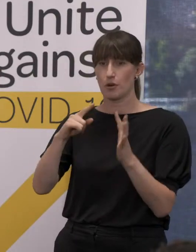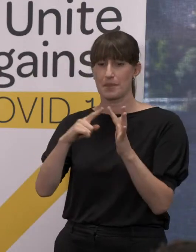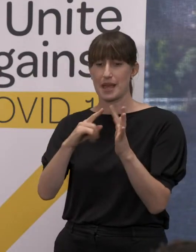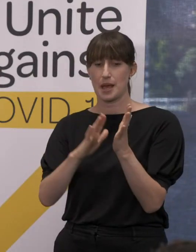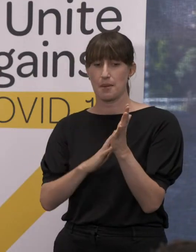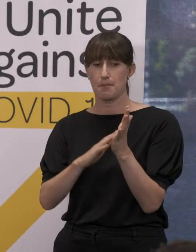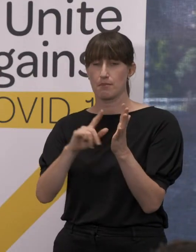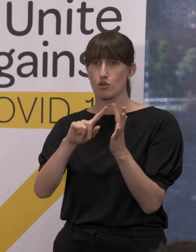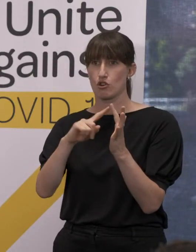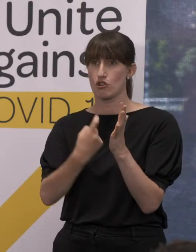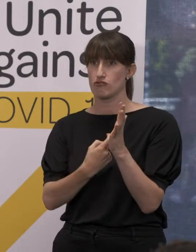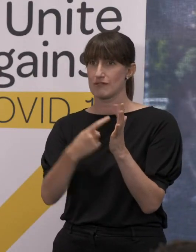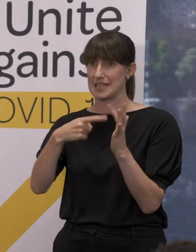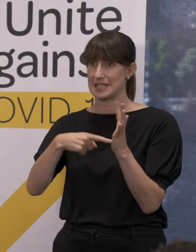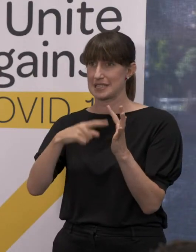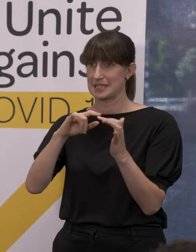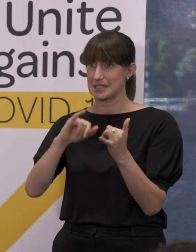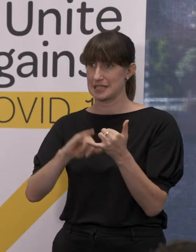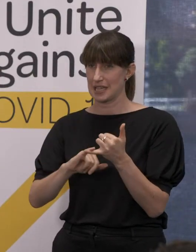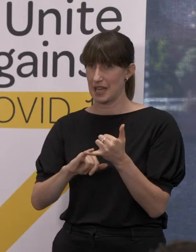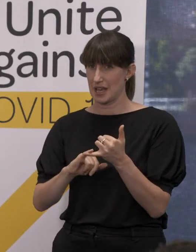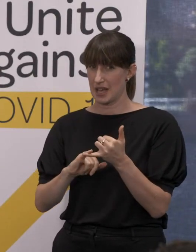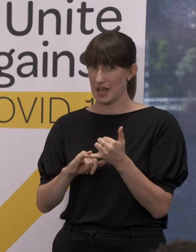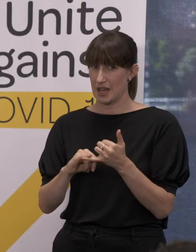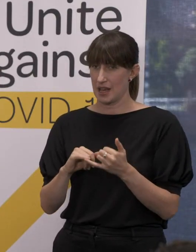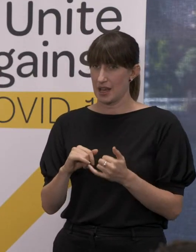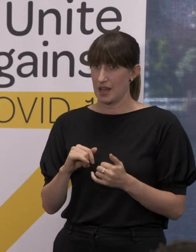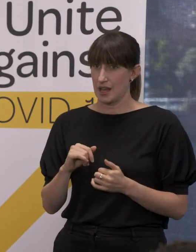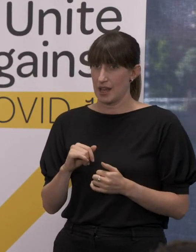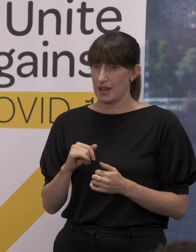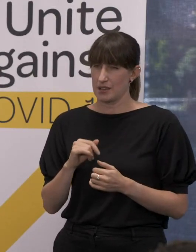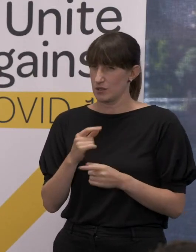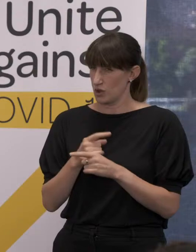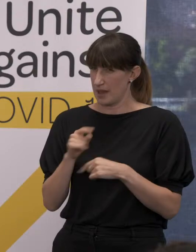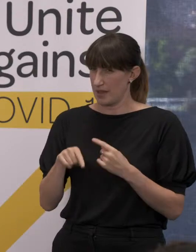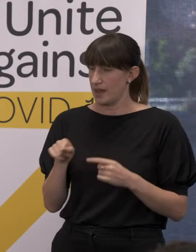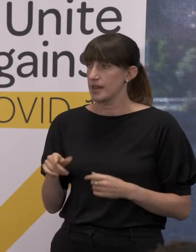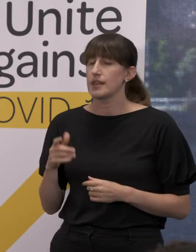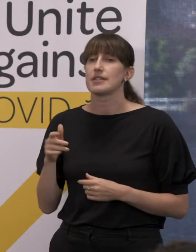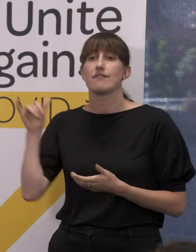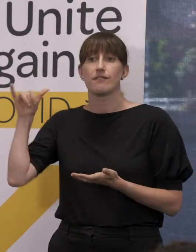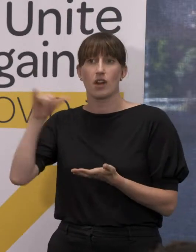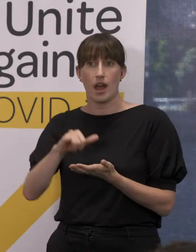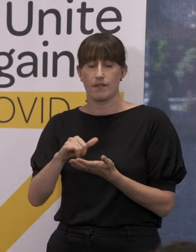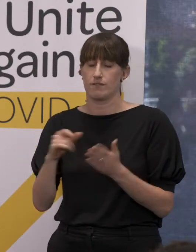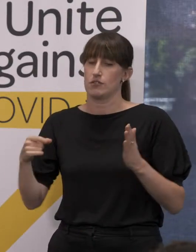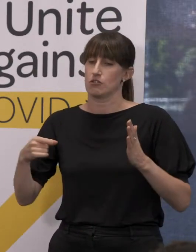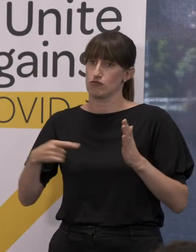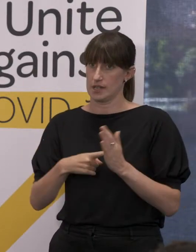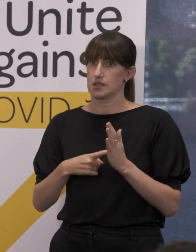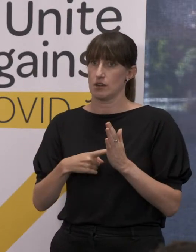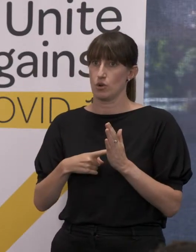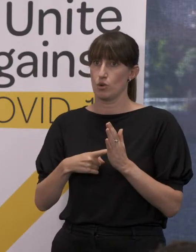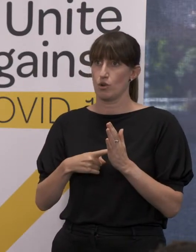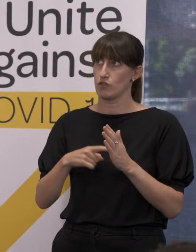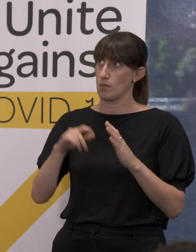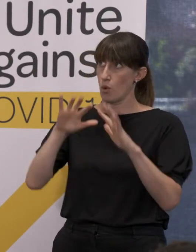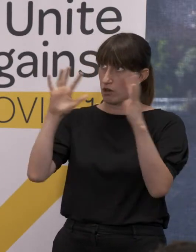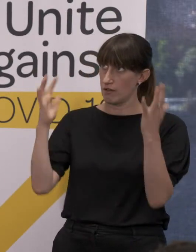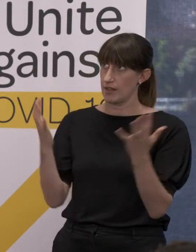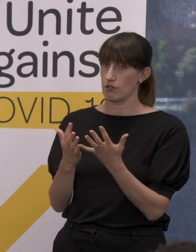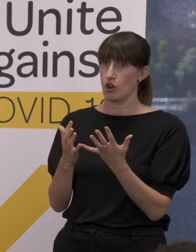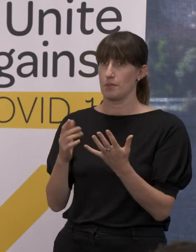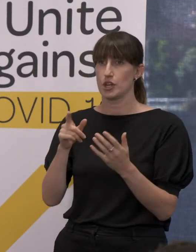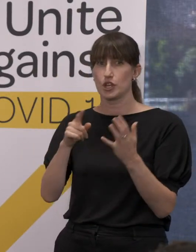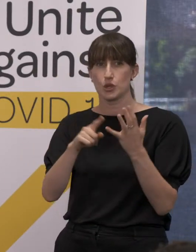critical flight for New Zealanders needing to return to New Zealand from all around the globe, actually, including